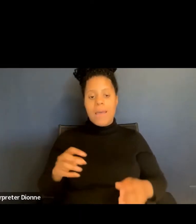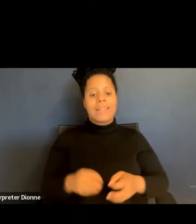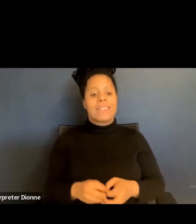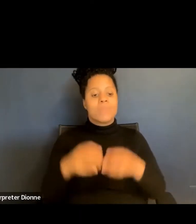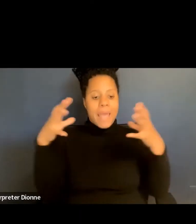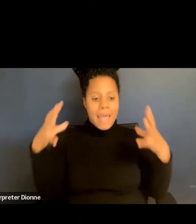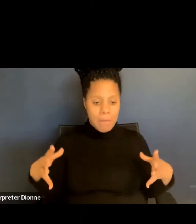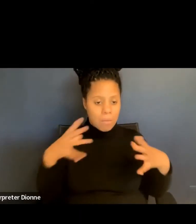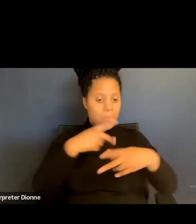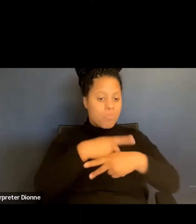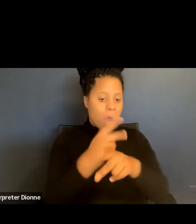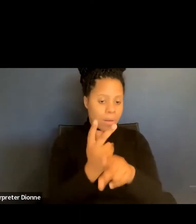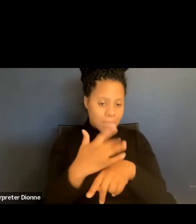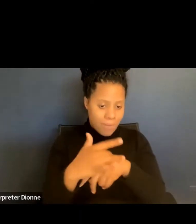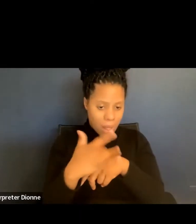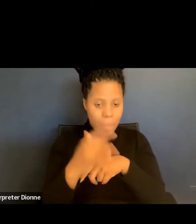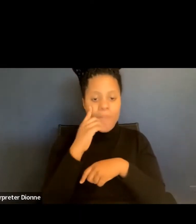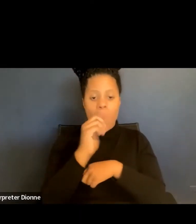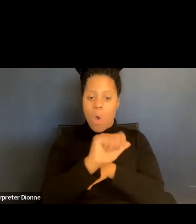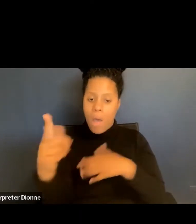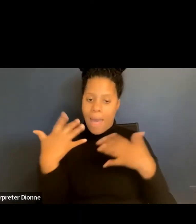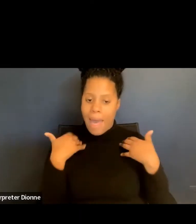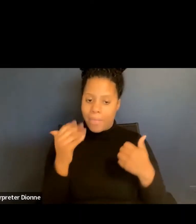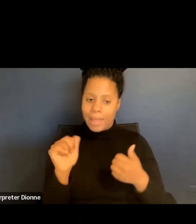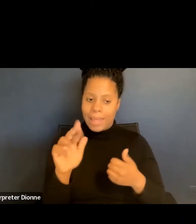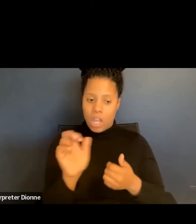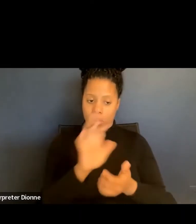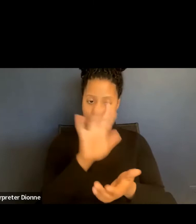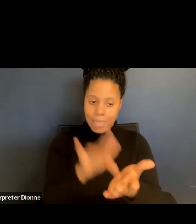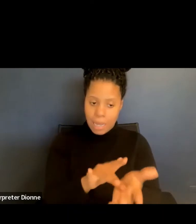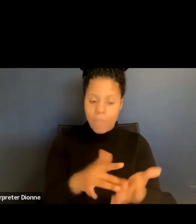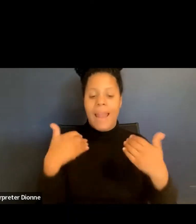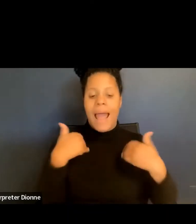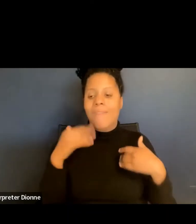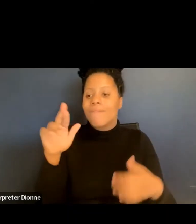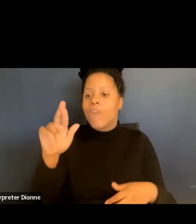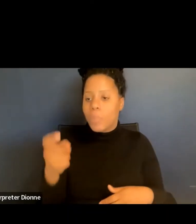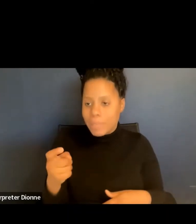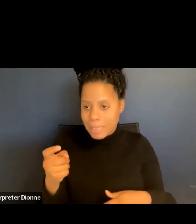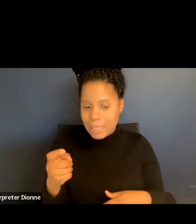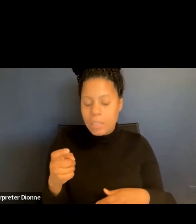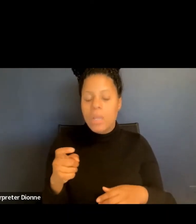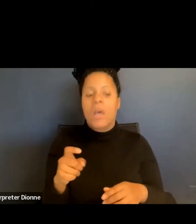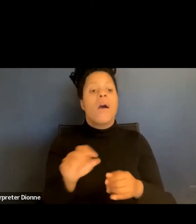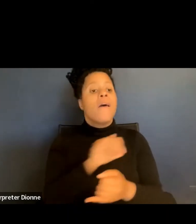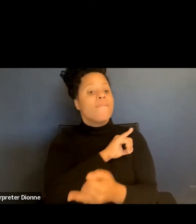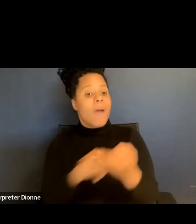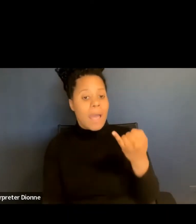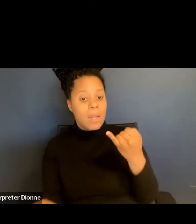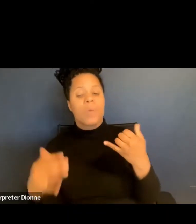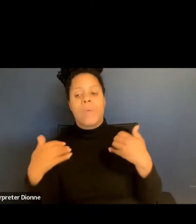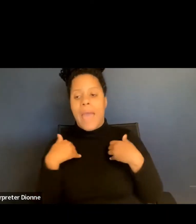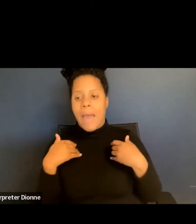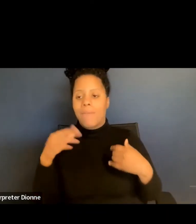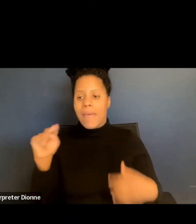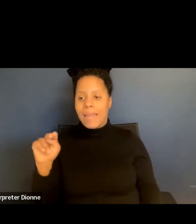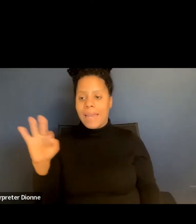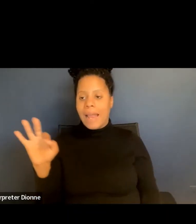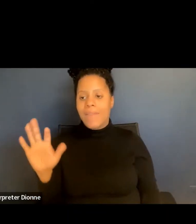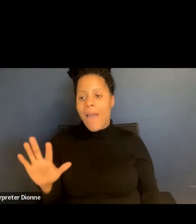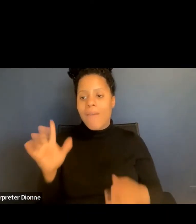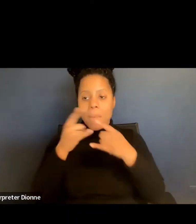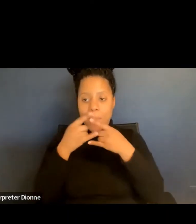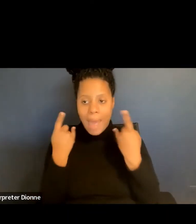that have pharmacy capabilities. And then finally, N95 masks that are available for all health centers